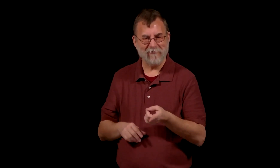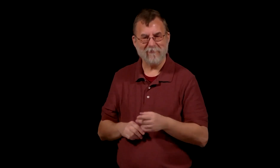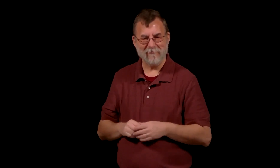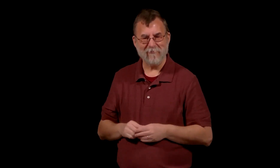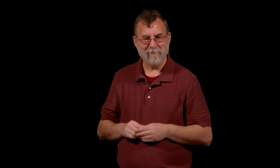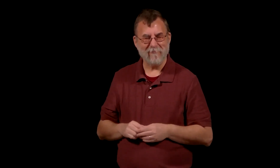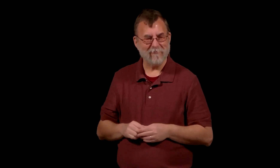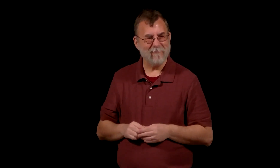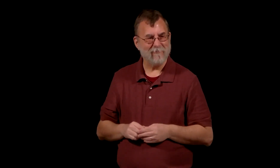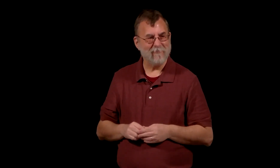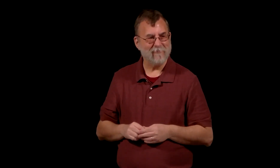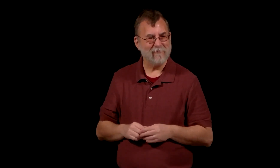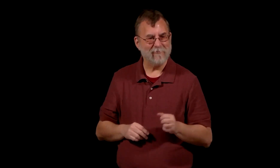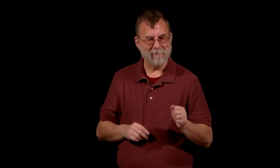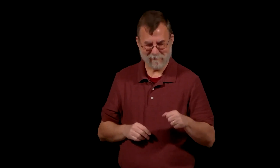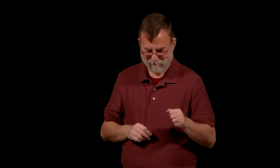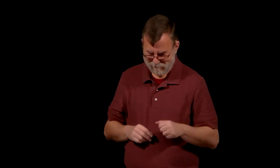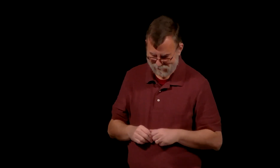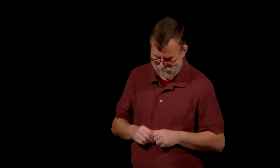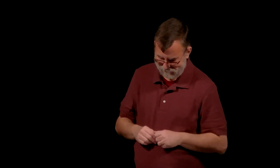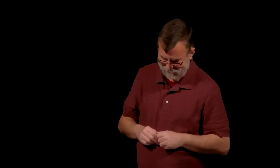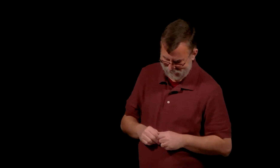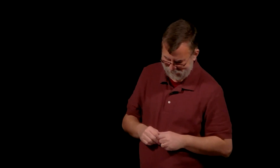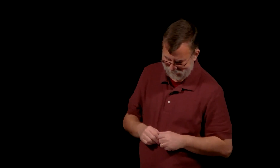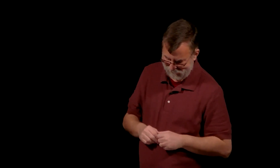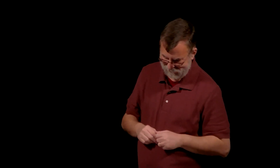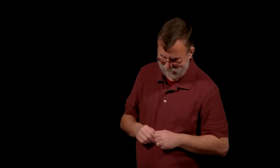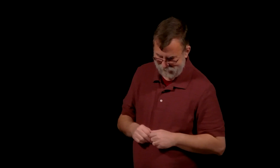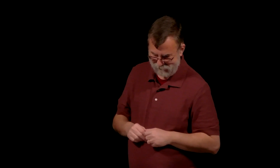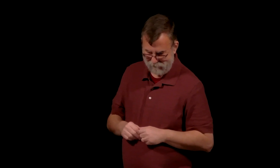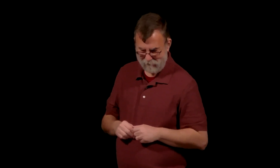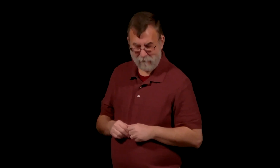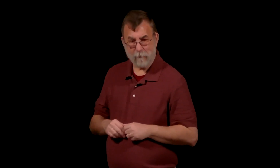Yeah, forgiveness, right? Right.